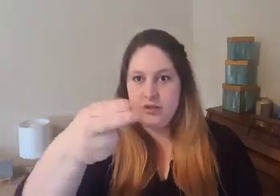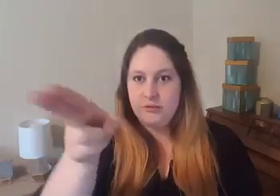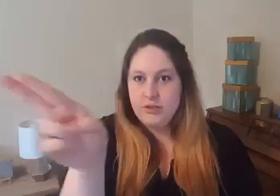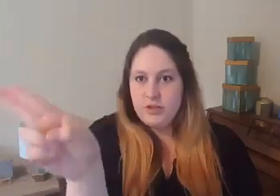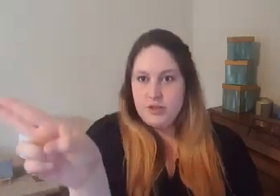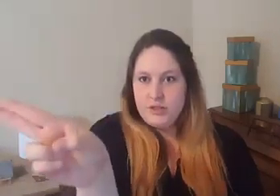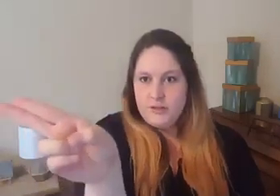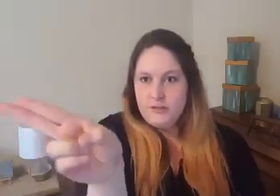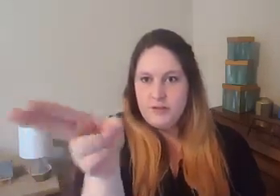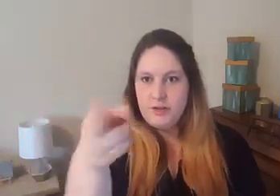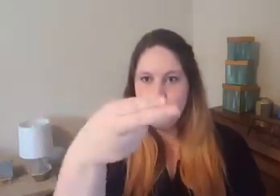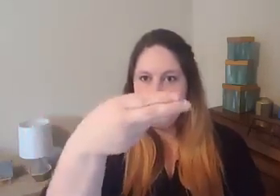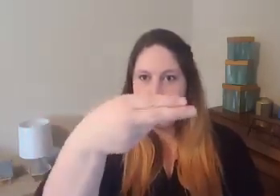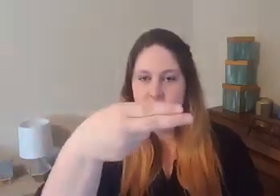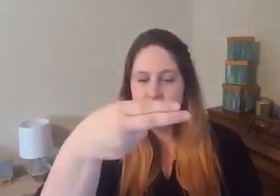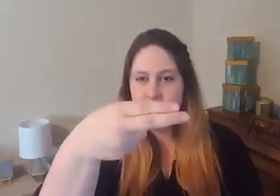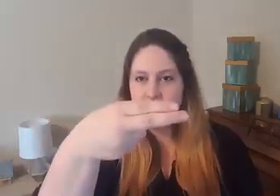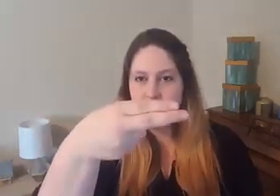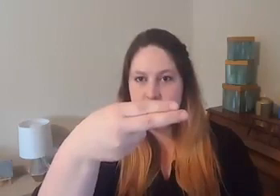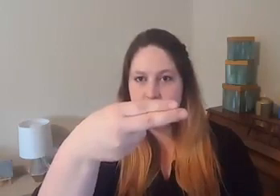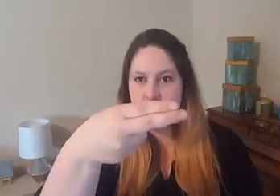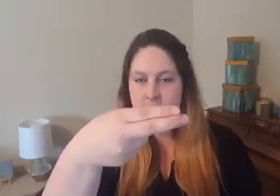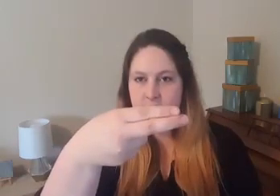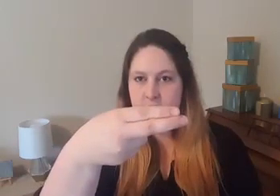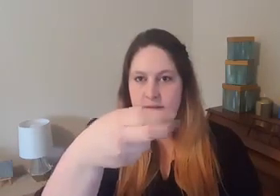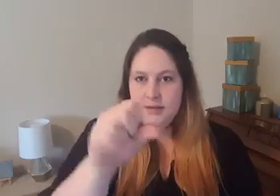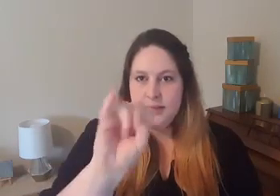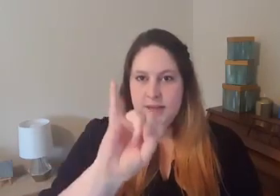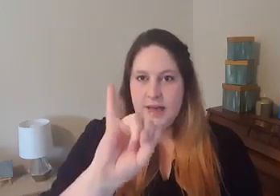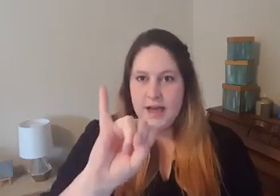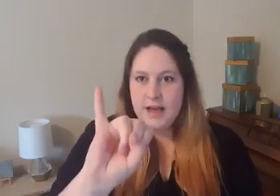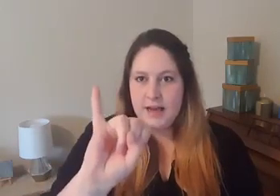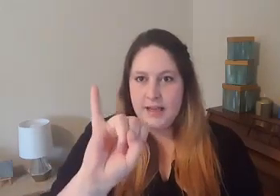H, which is just the two fingers, H, I,